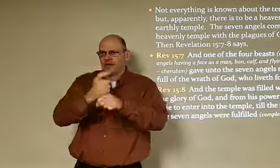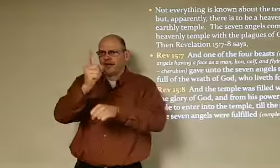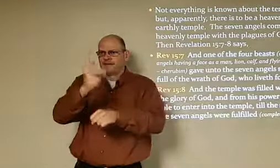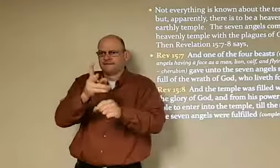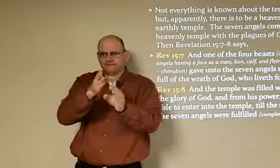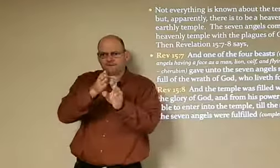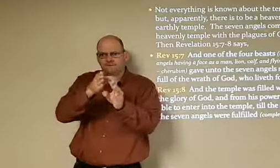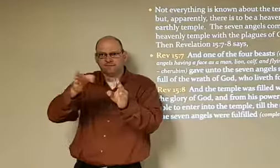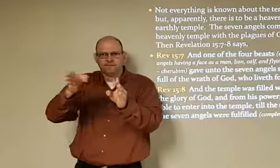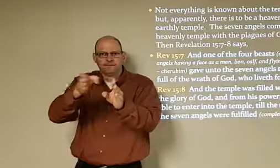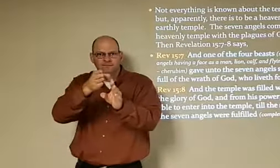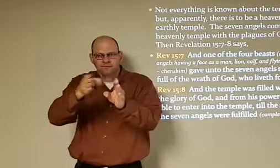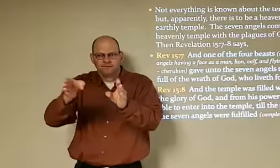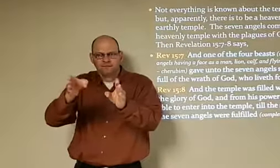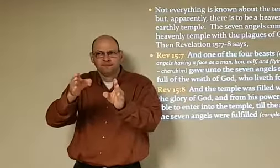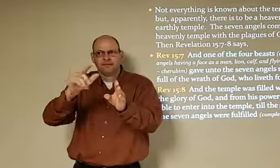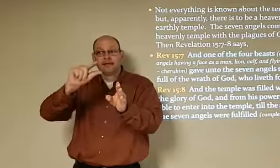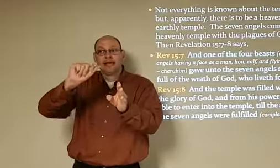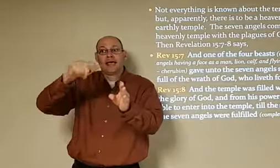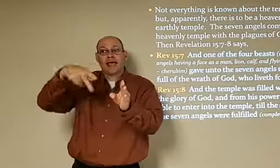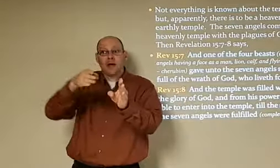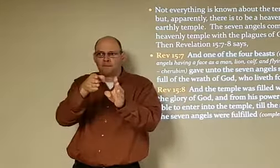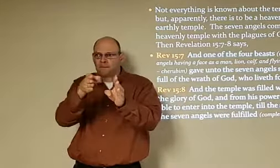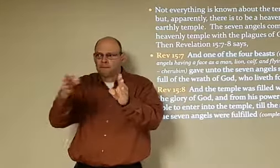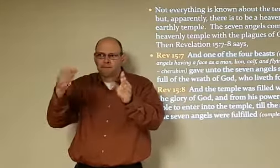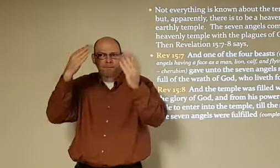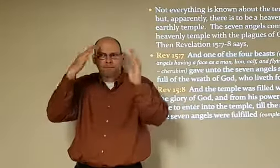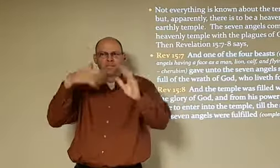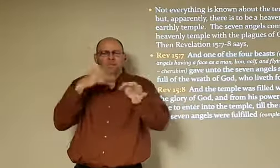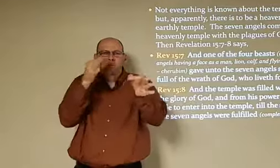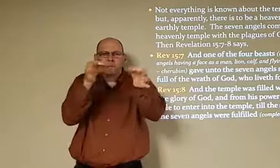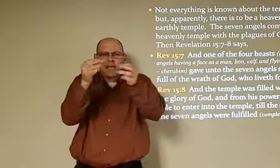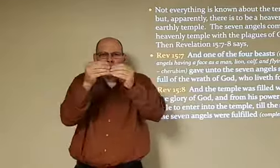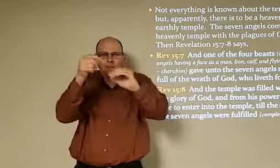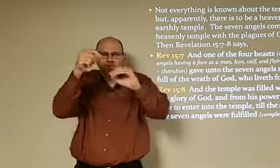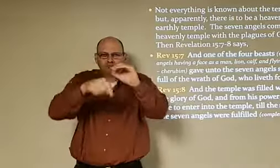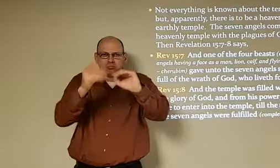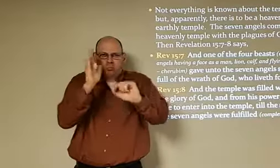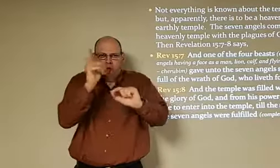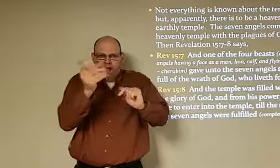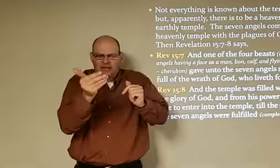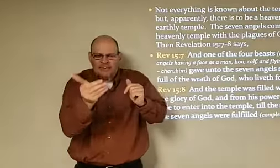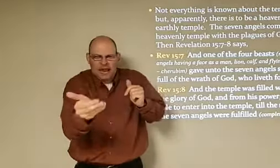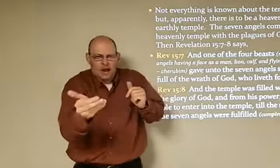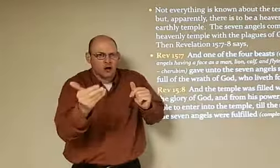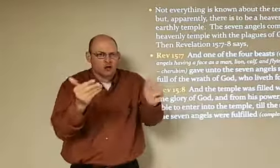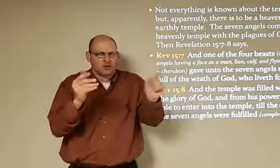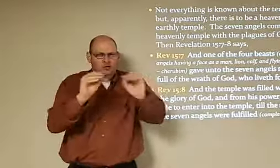1 through 5, it seems, or 1 through 4, it seems that that's before the Armageddon.